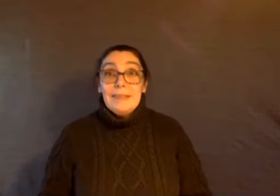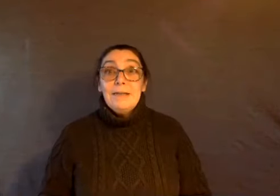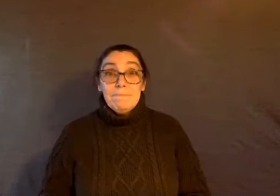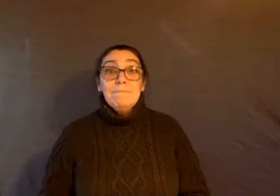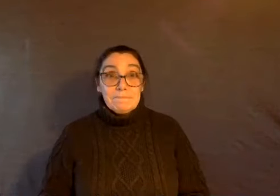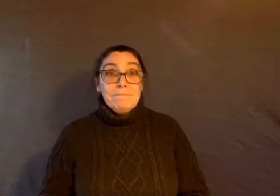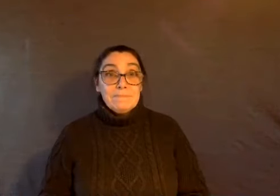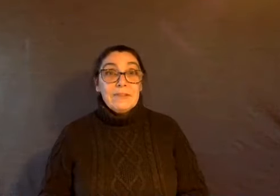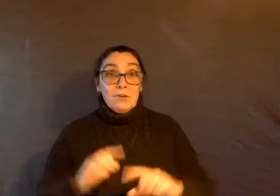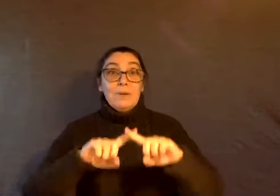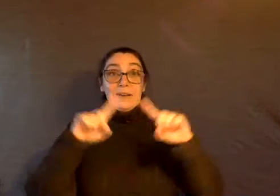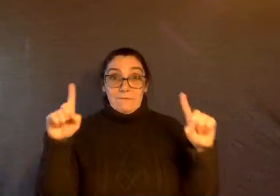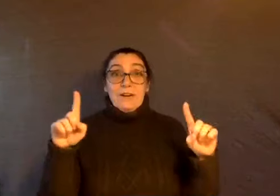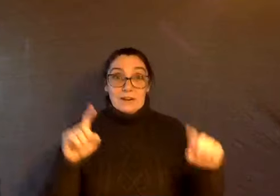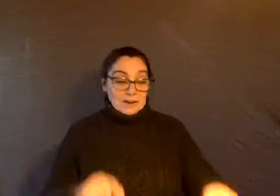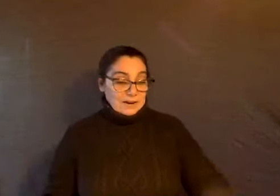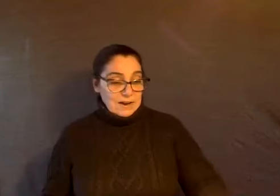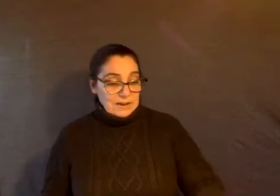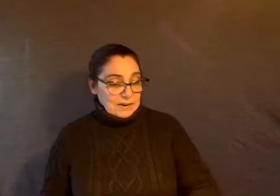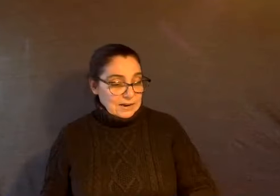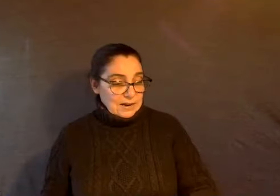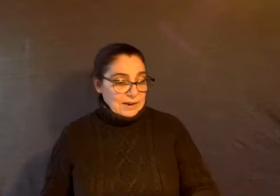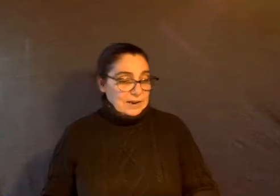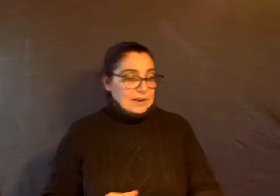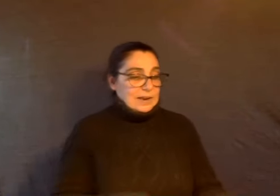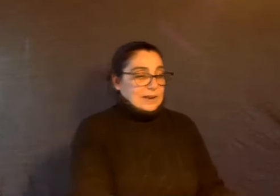Yep. So it'd be different, right?